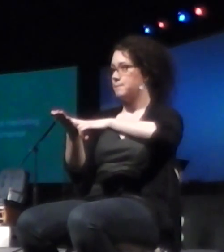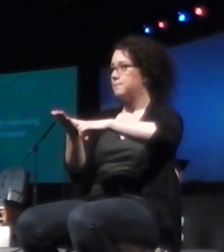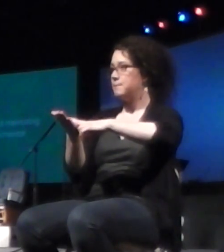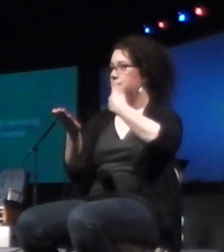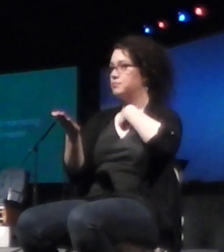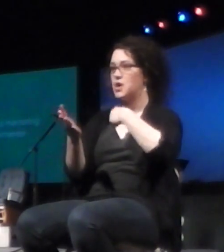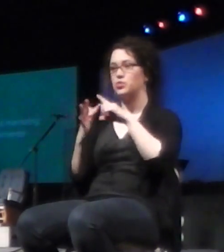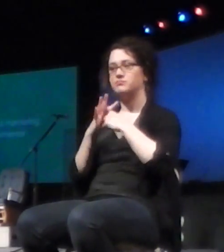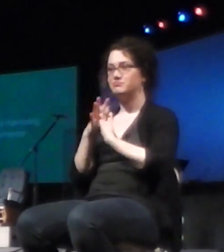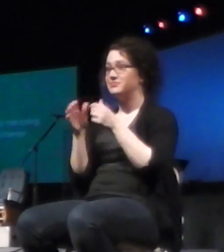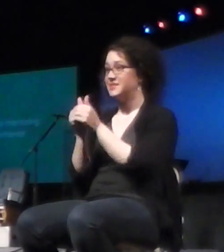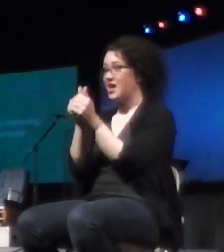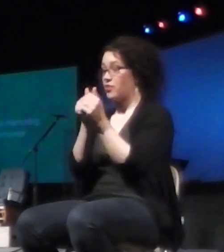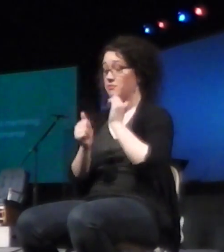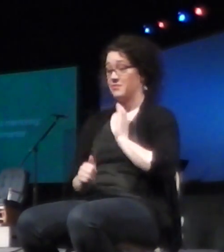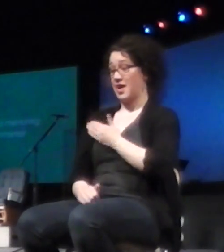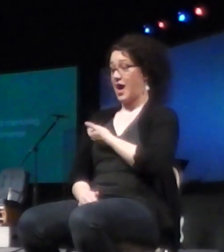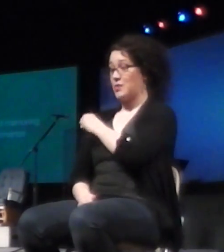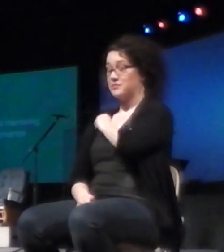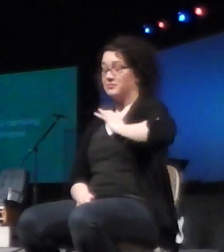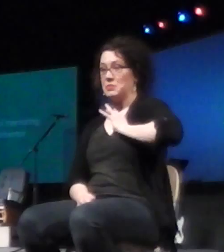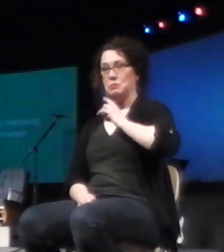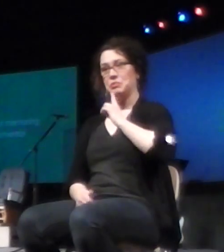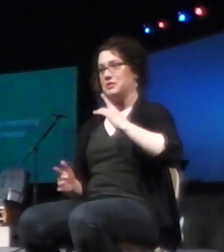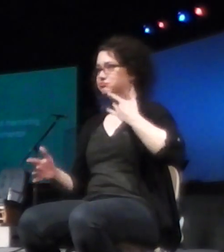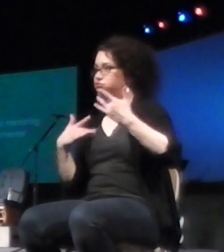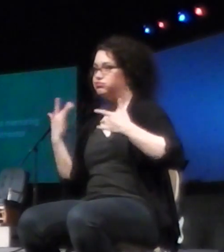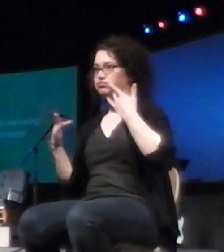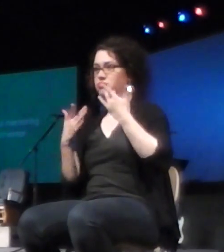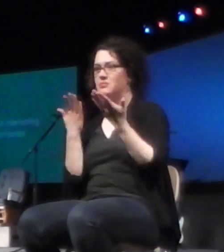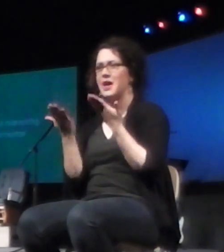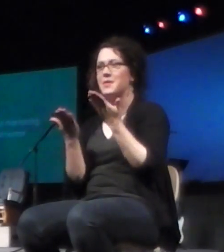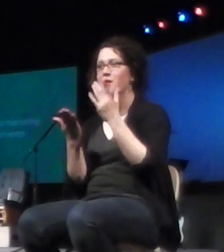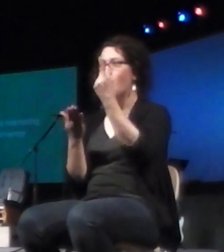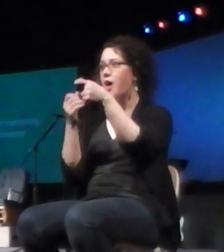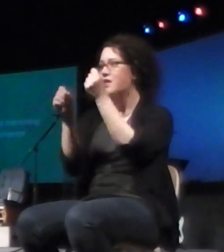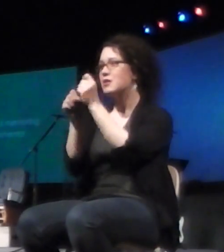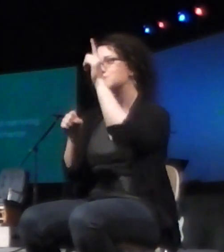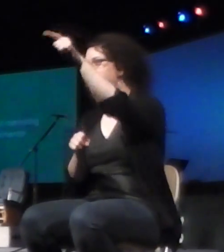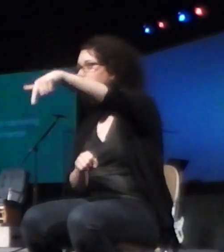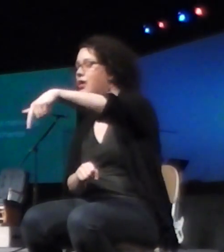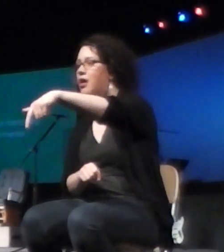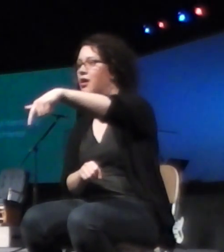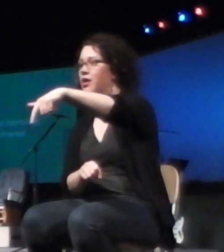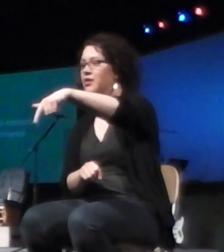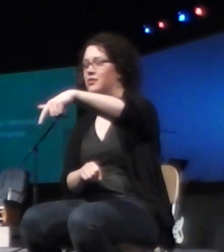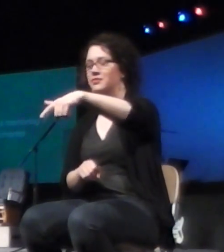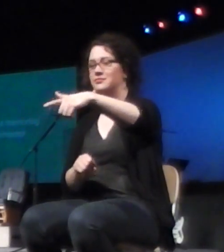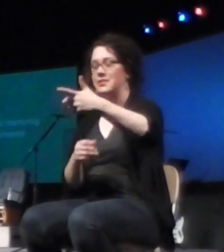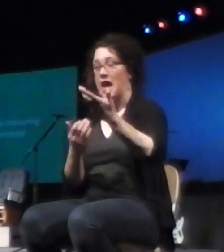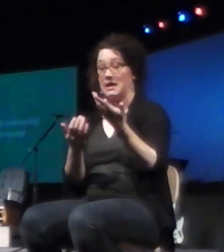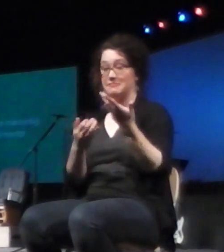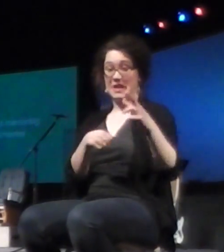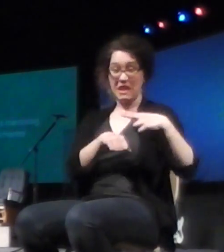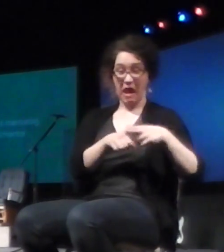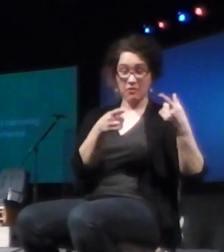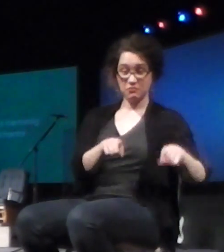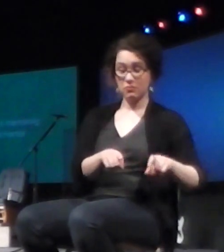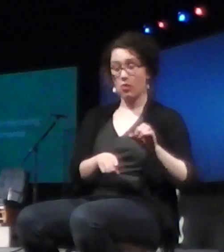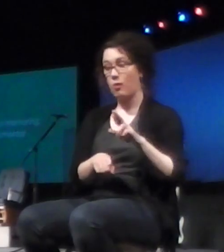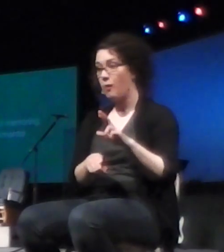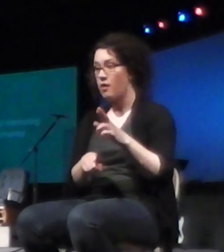We see this as a really big thing. That, man, wouldn't it be awesome a year from now, whether it's organically or because it's because we actually go through this